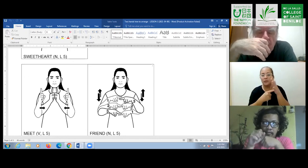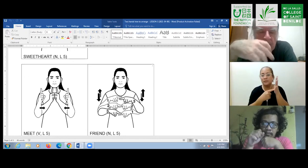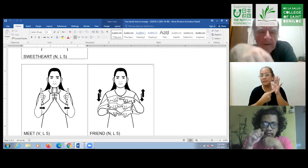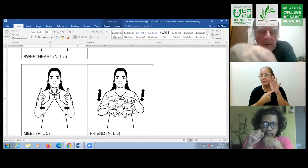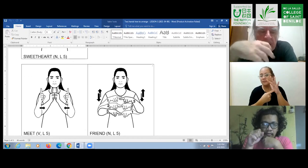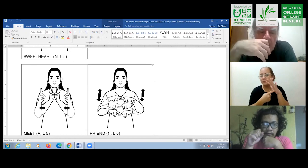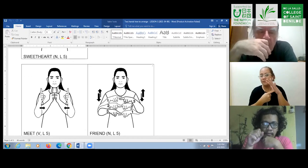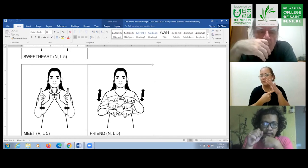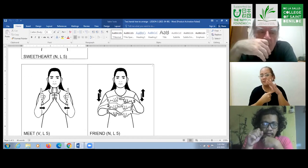Okay,